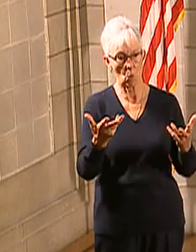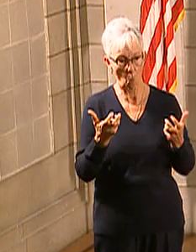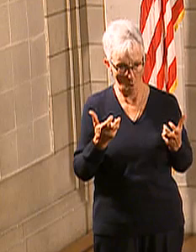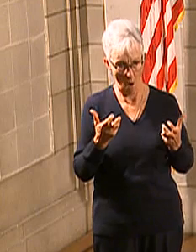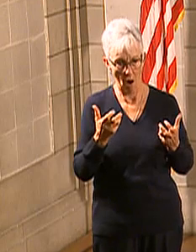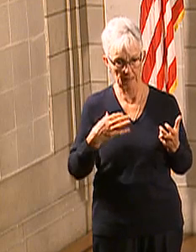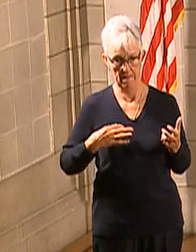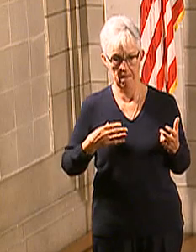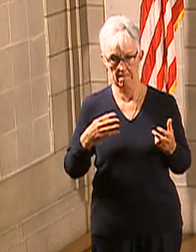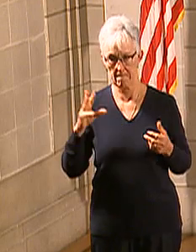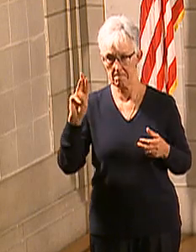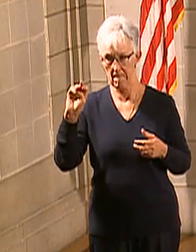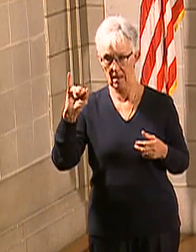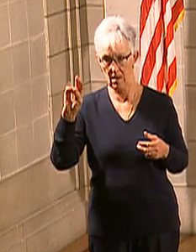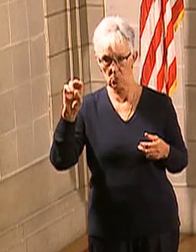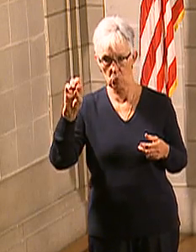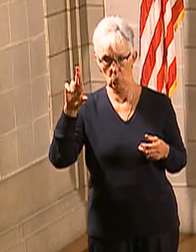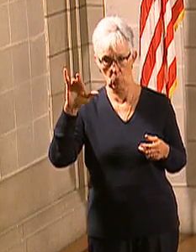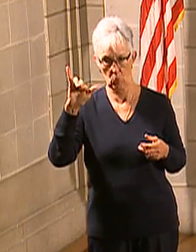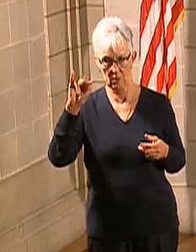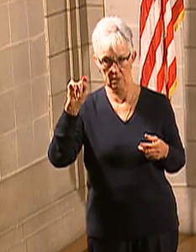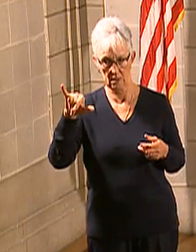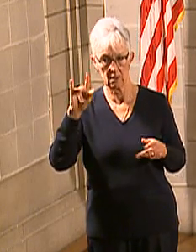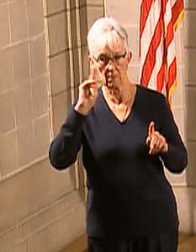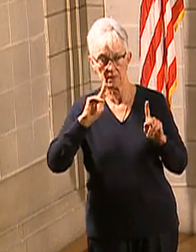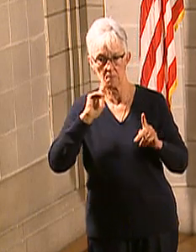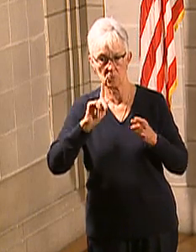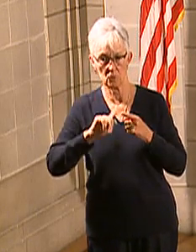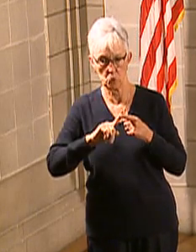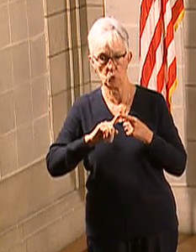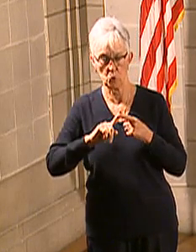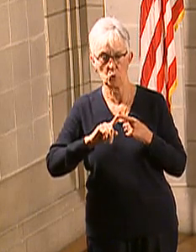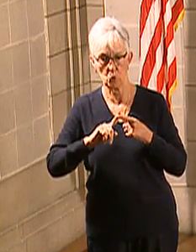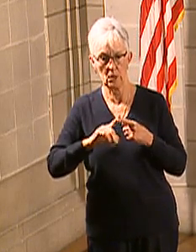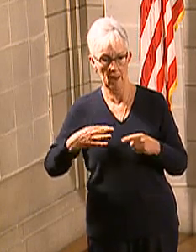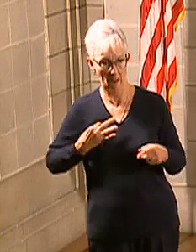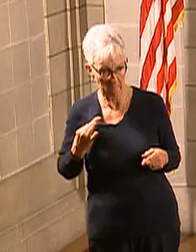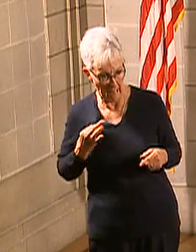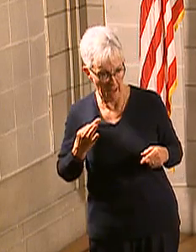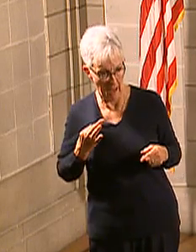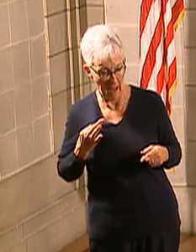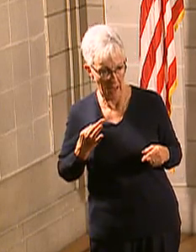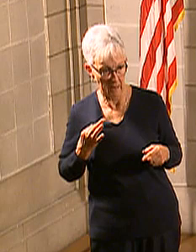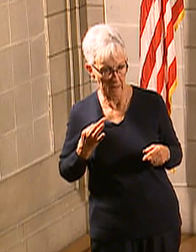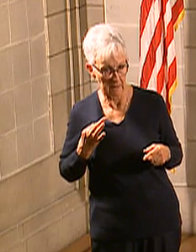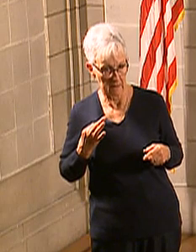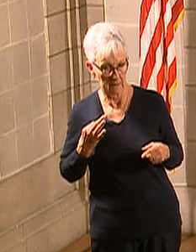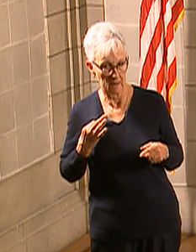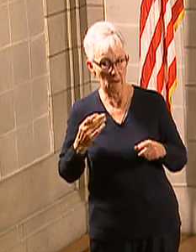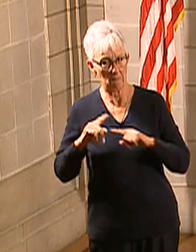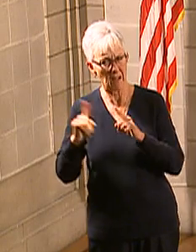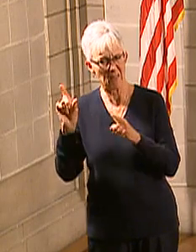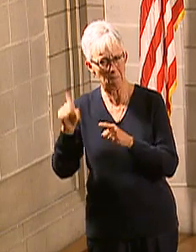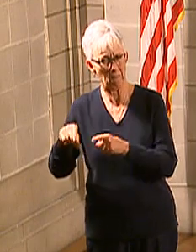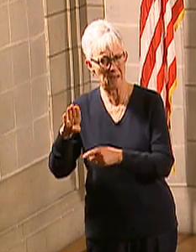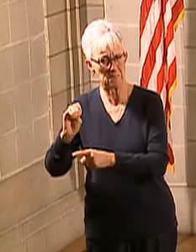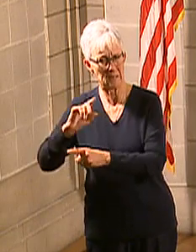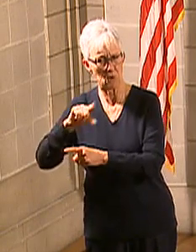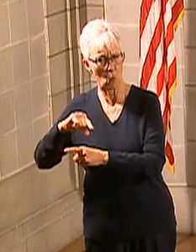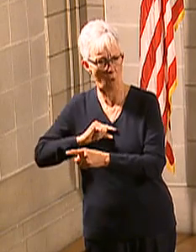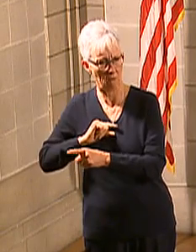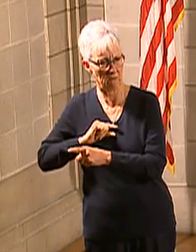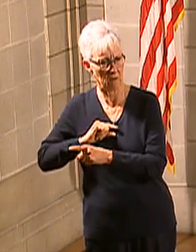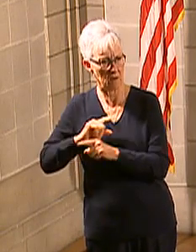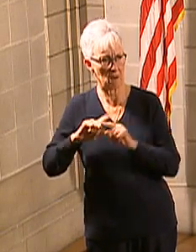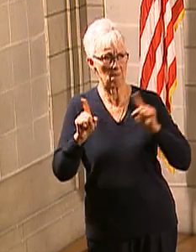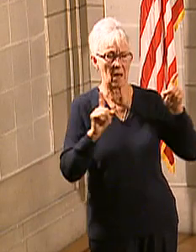to apply for the jobs, but they still have to be qualified. What the university is talking about is giving unqualified people the jobs